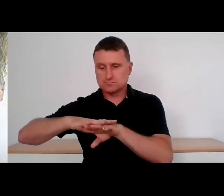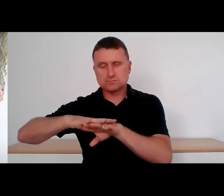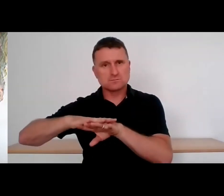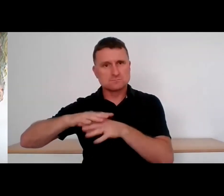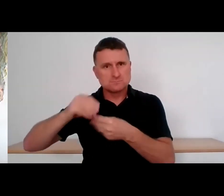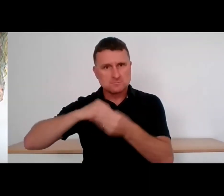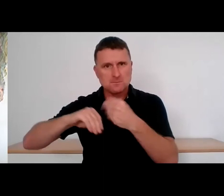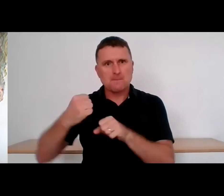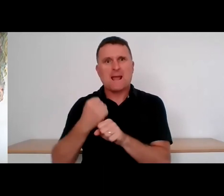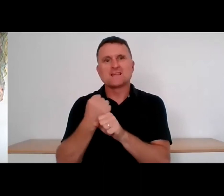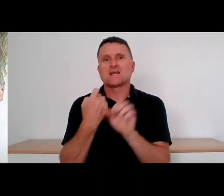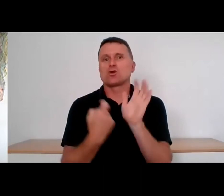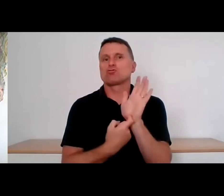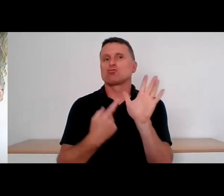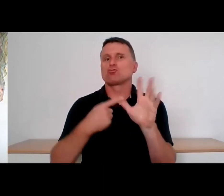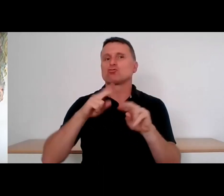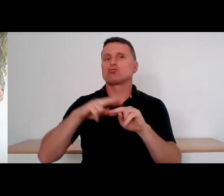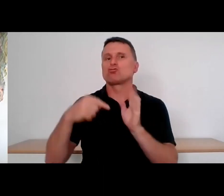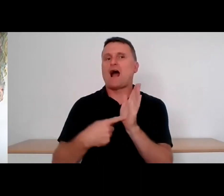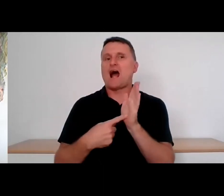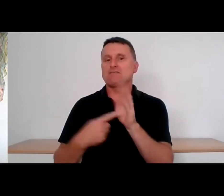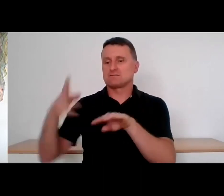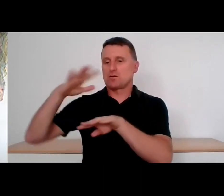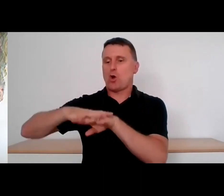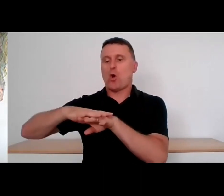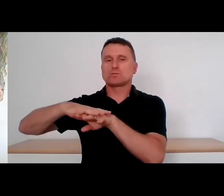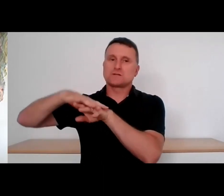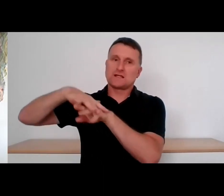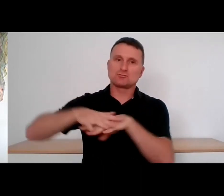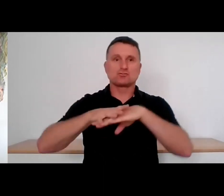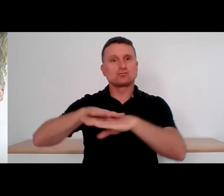There will be several ways in which your organisation can move from one